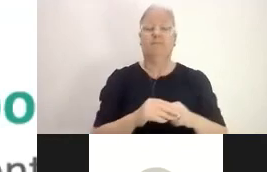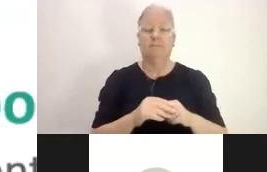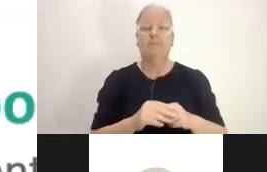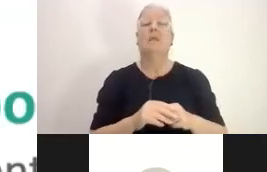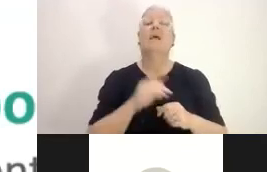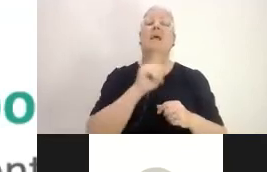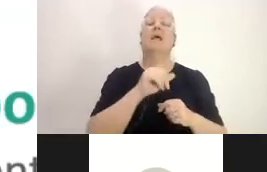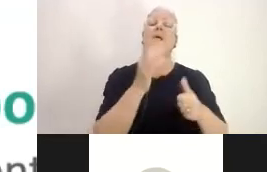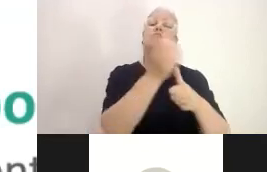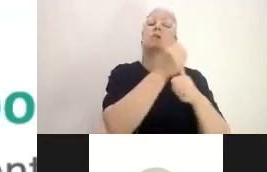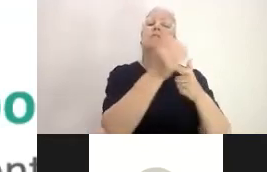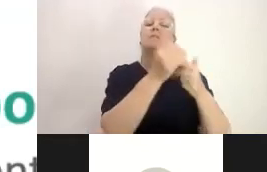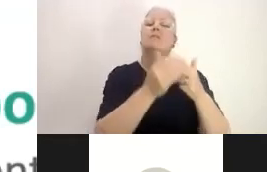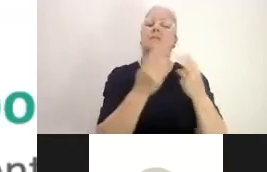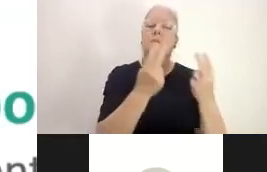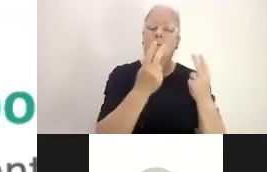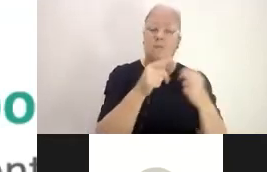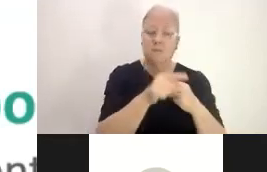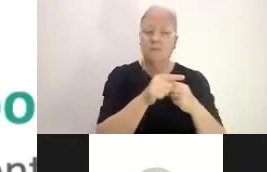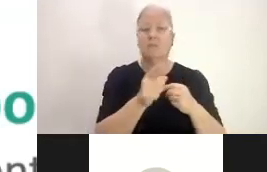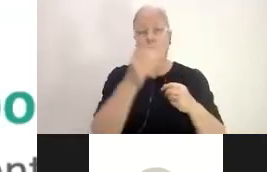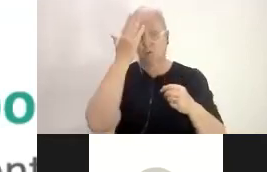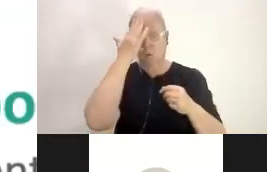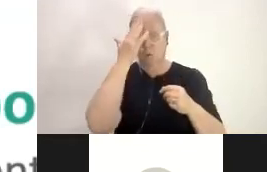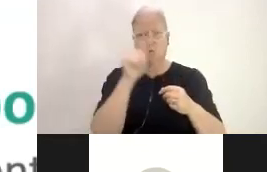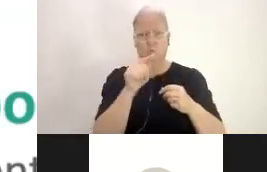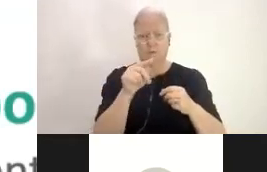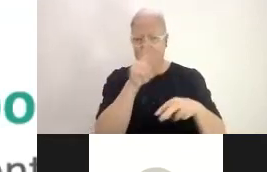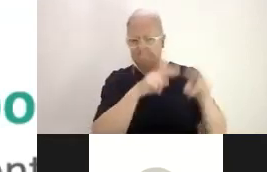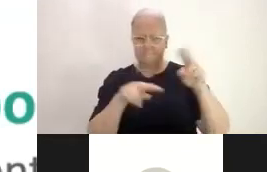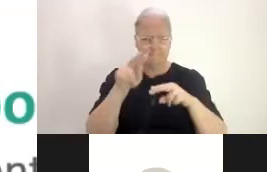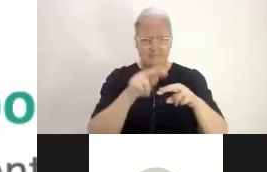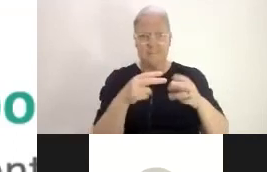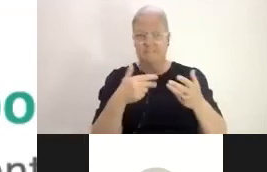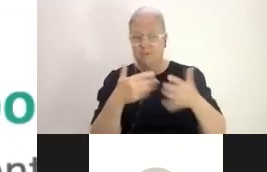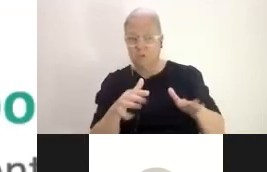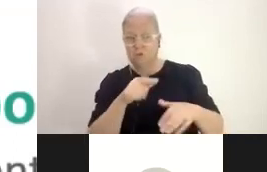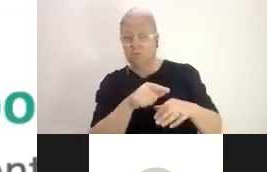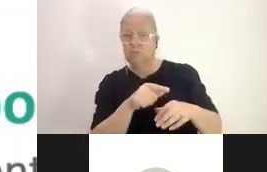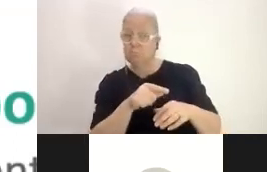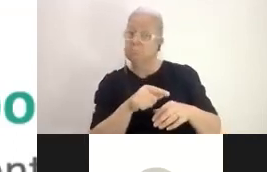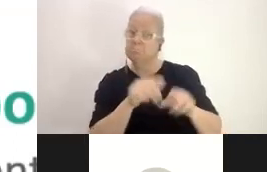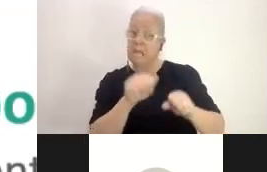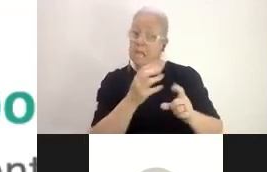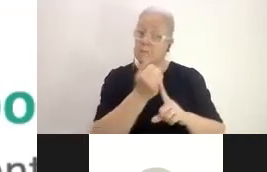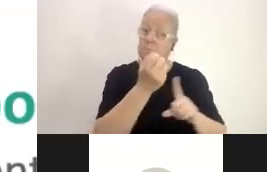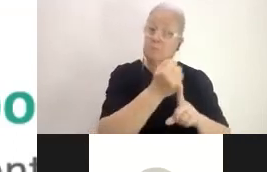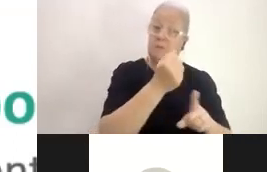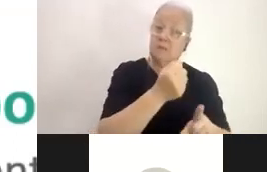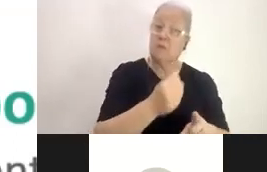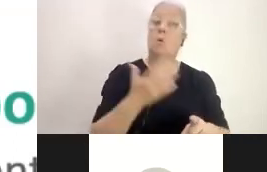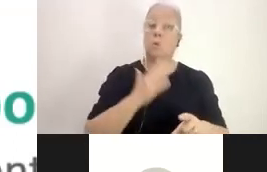about the different targets, measurable targets that your country has set or another country has set to achieve UHC.